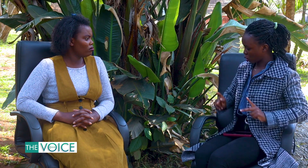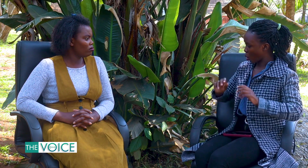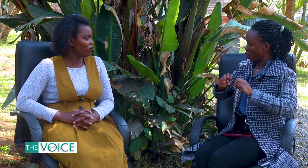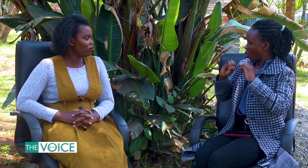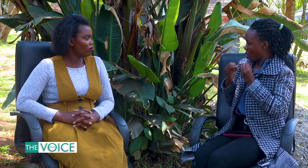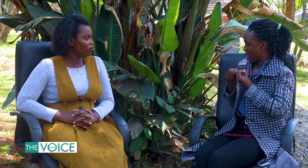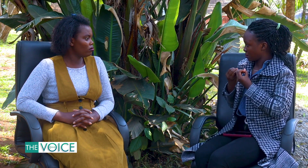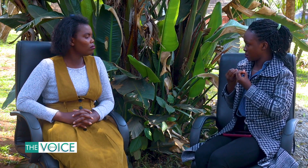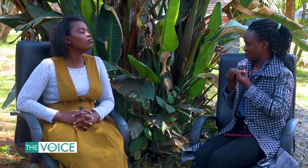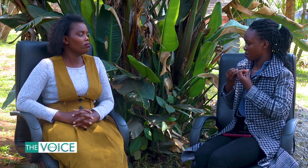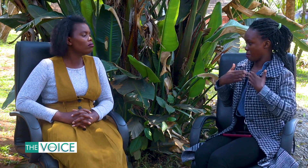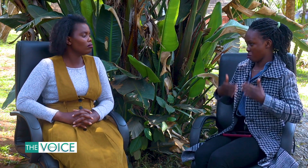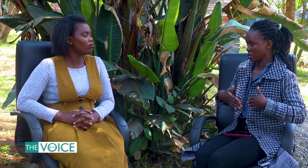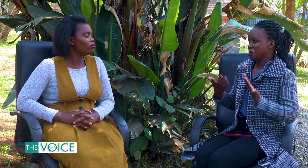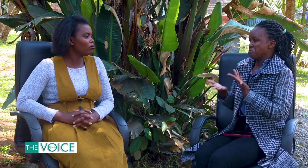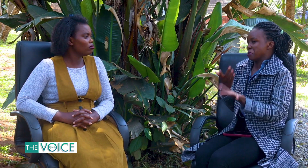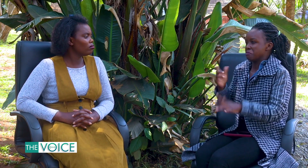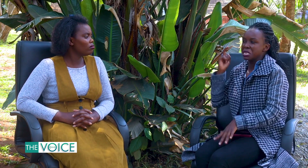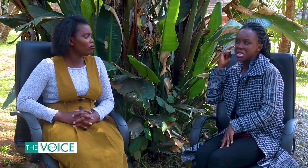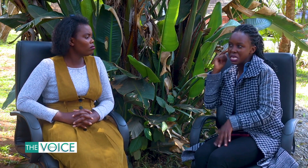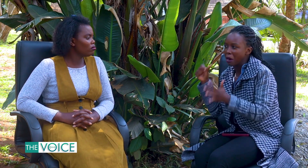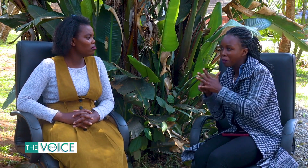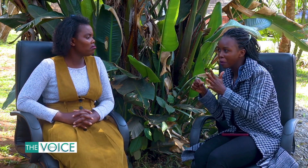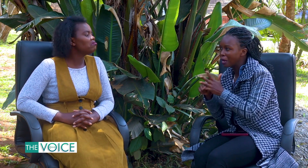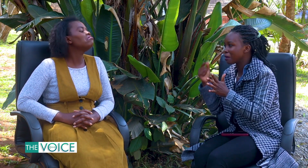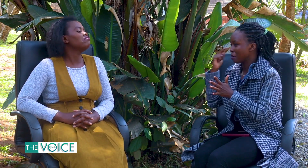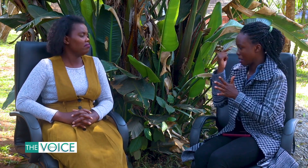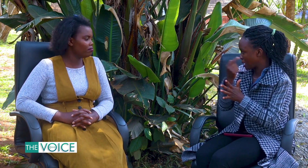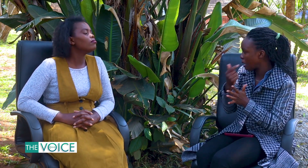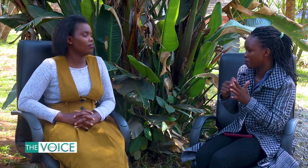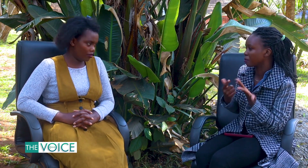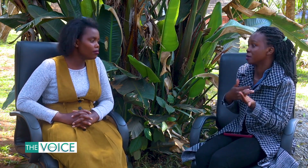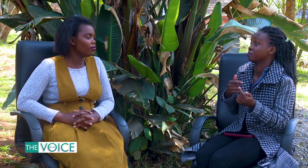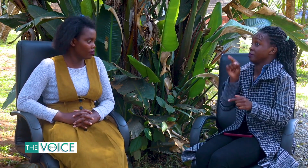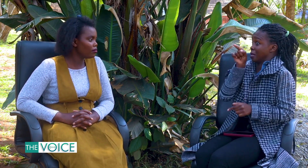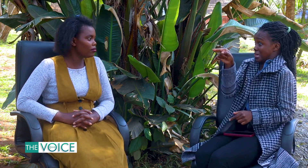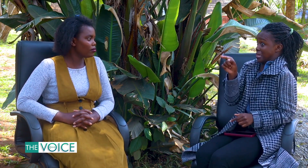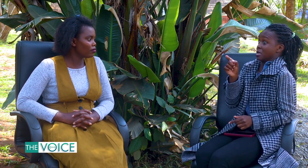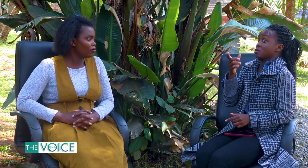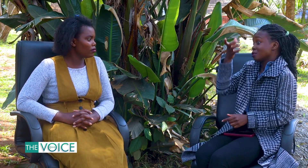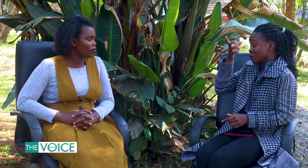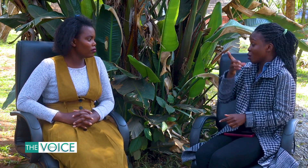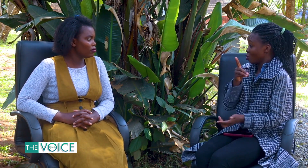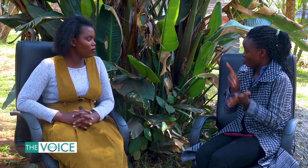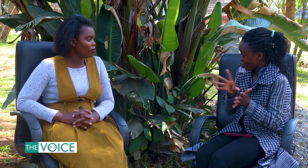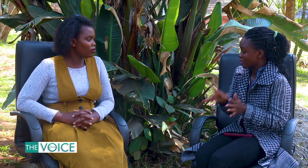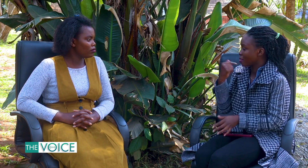physical or special organs, where they will, if you have an ear problem, an eye problem, basically the department dealt with all that. And